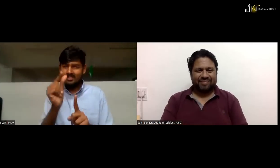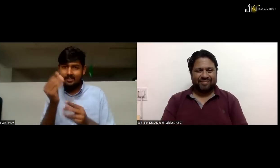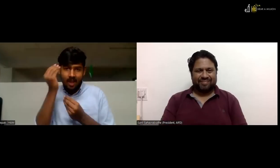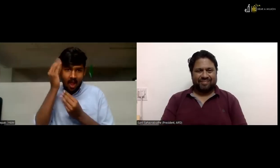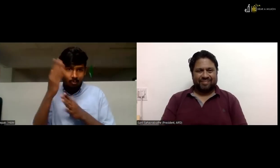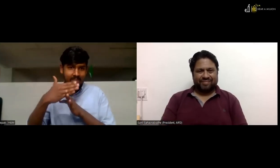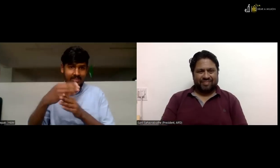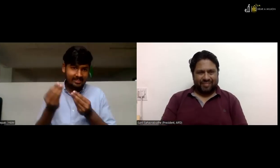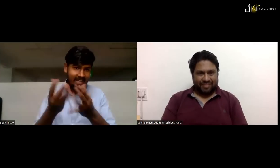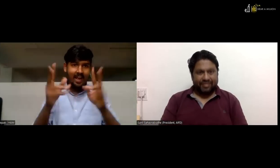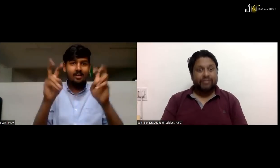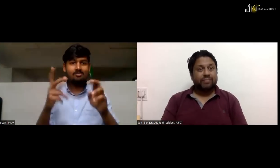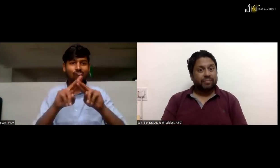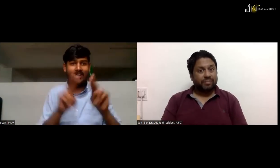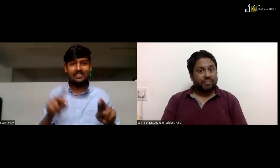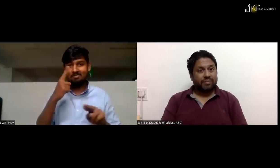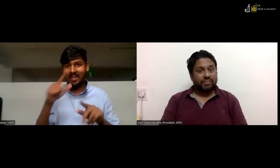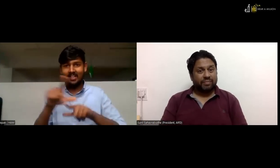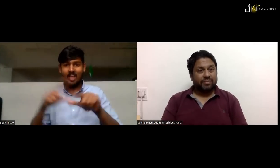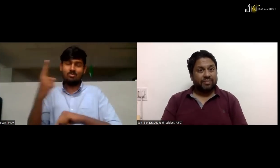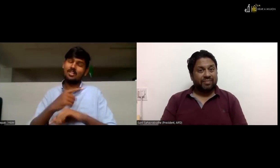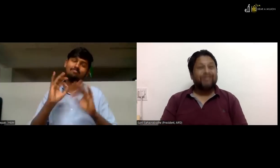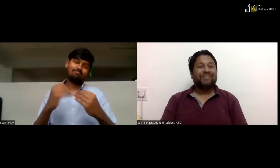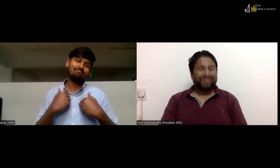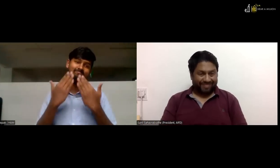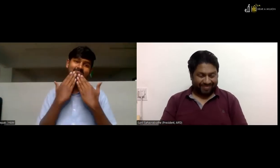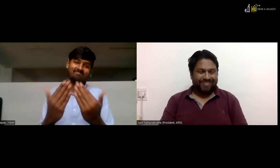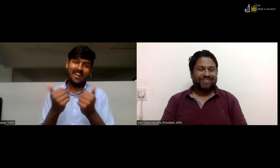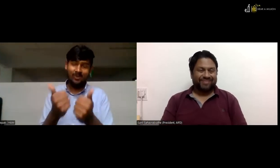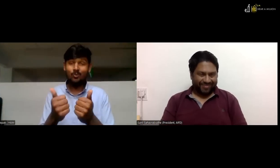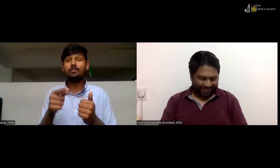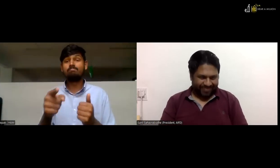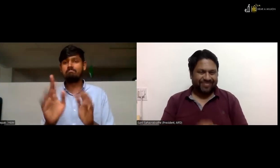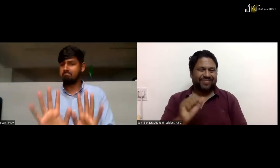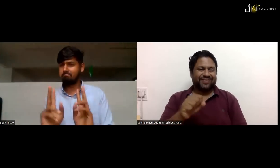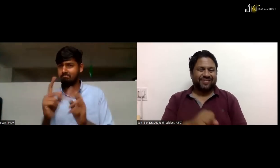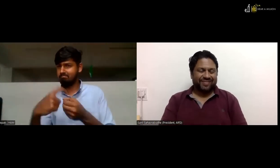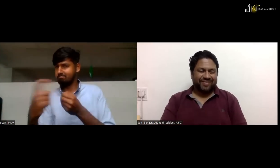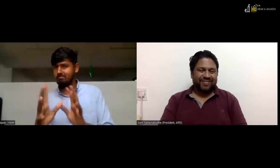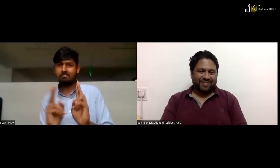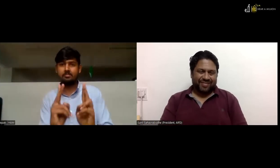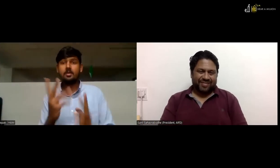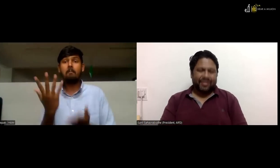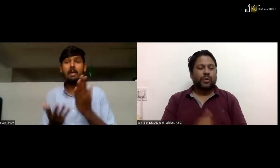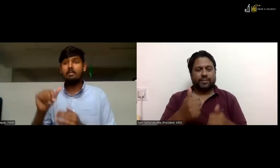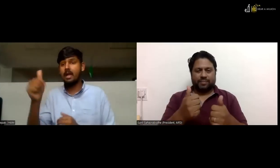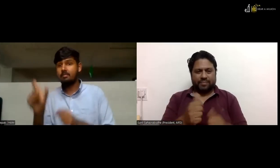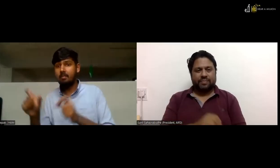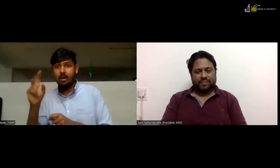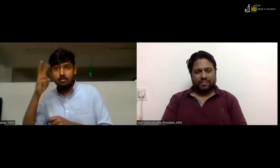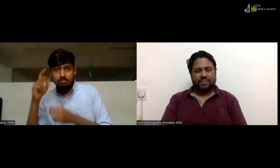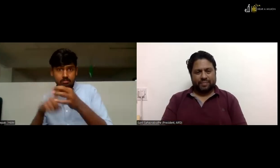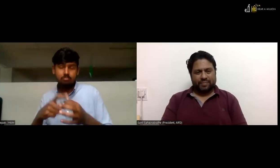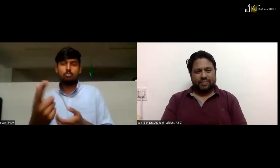get inspired with this information. All right. So I just want that on this International Mother Language Day, when you share